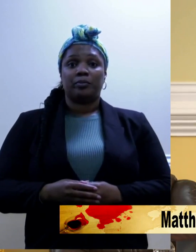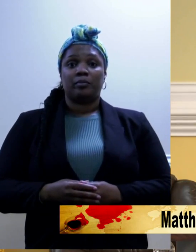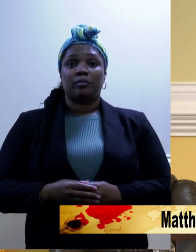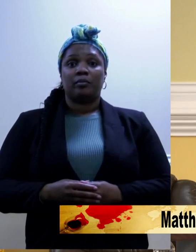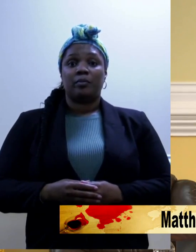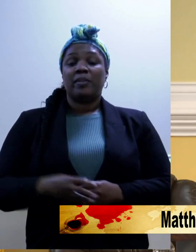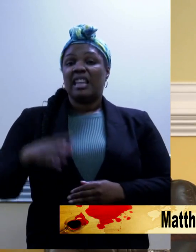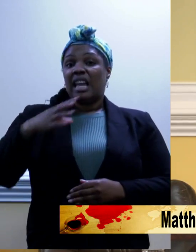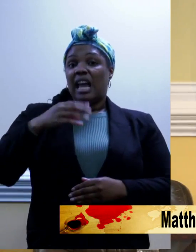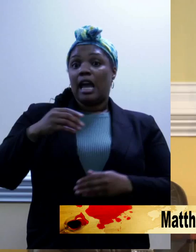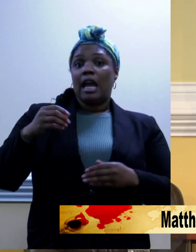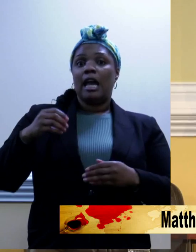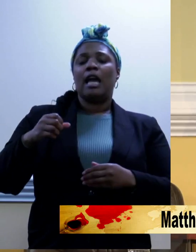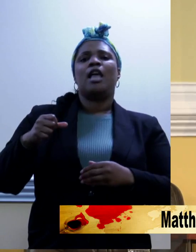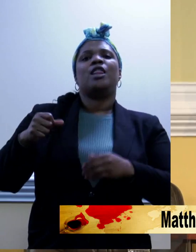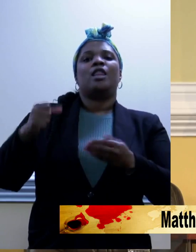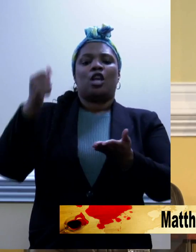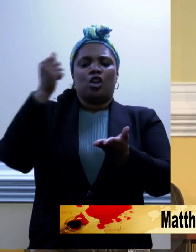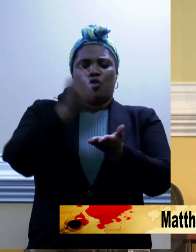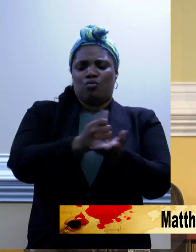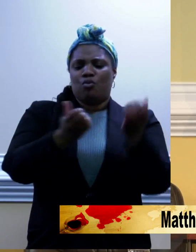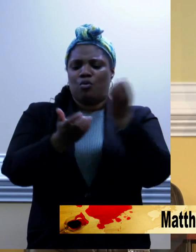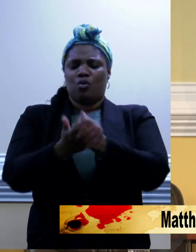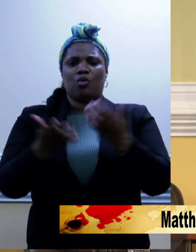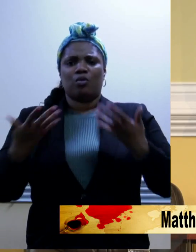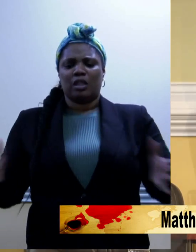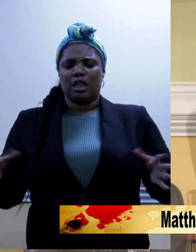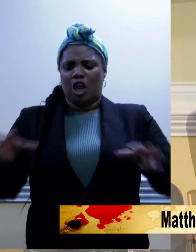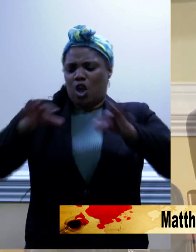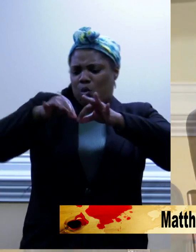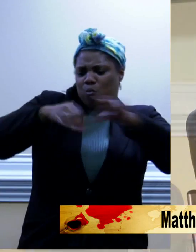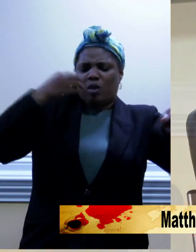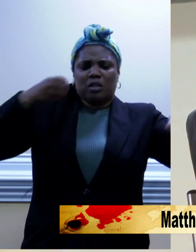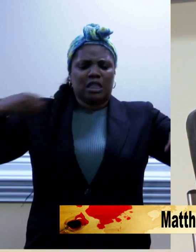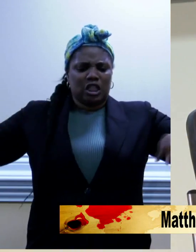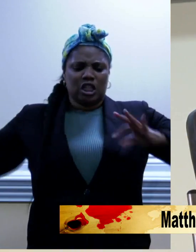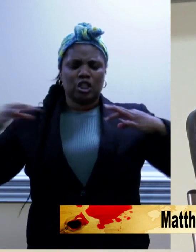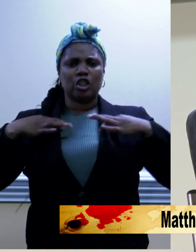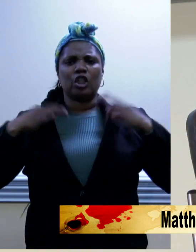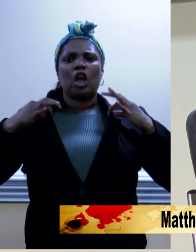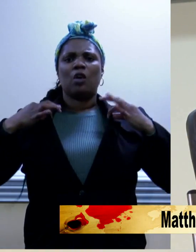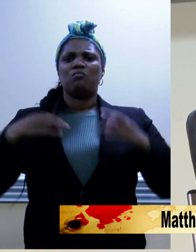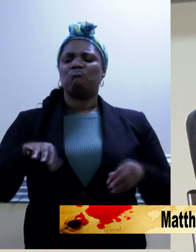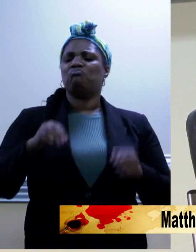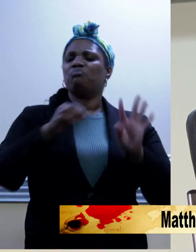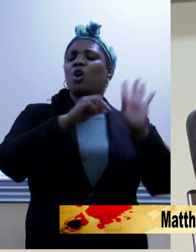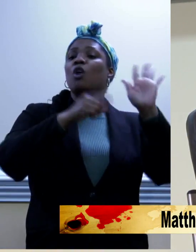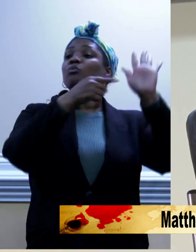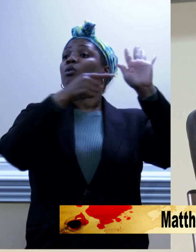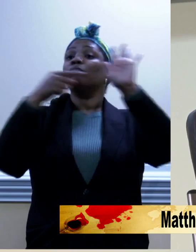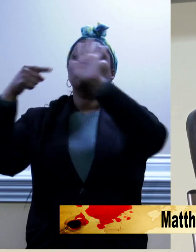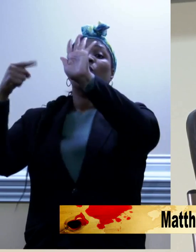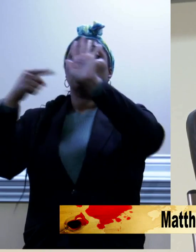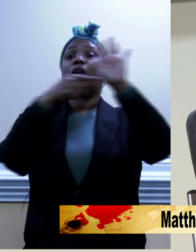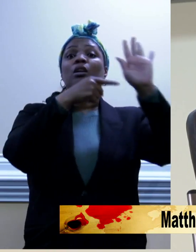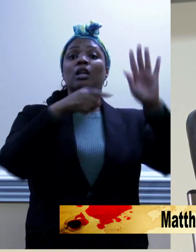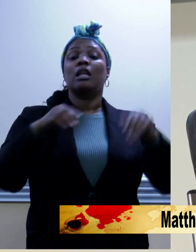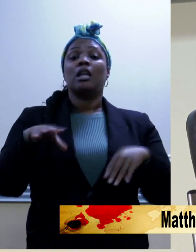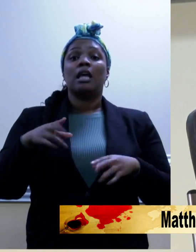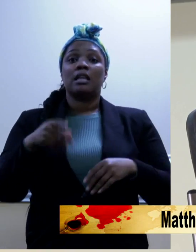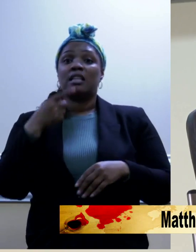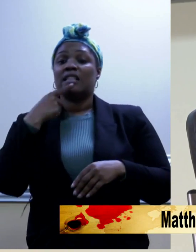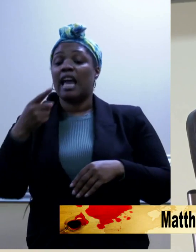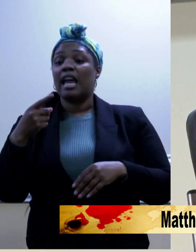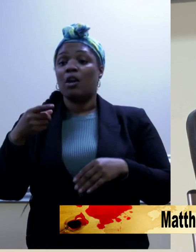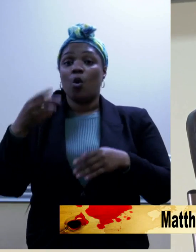read it. And they crucified him and parted his garments, casting lots, that it might be fulfilled which was spoken by the